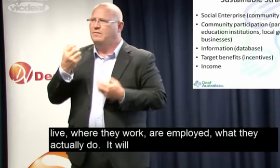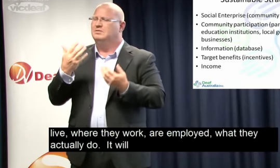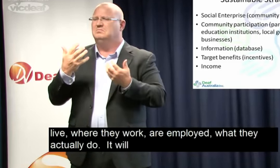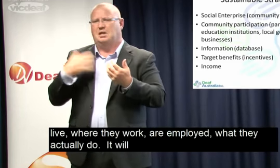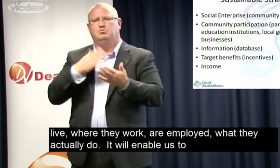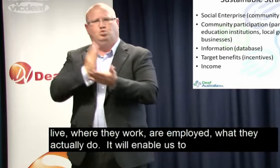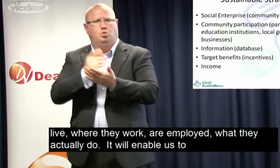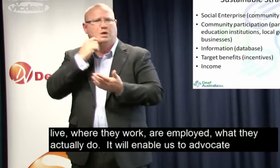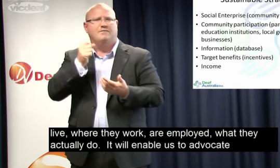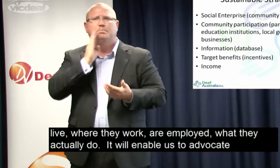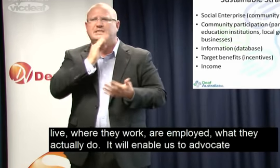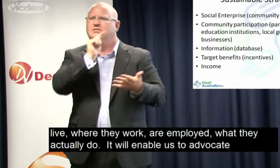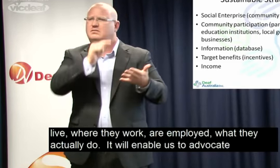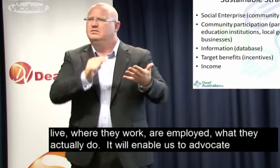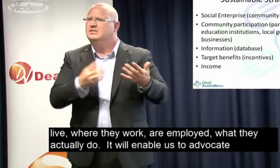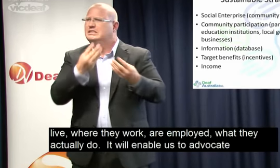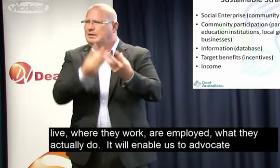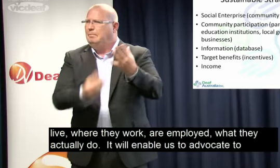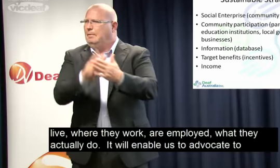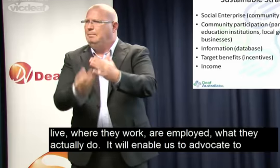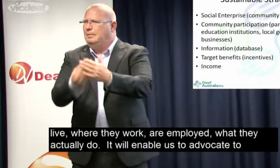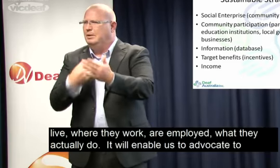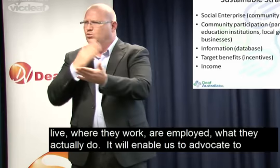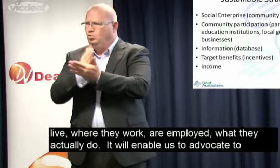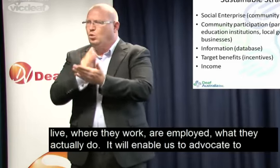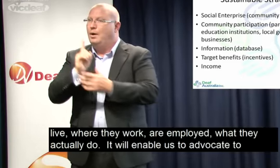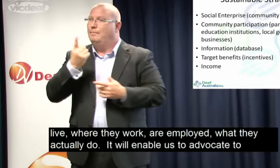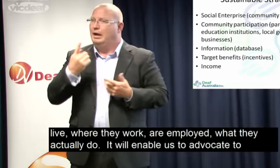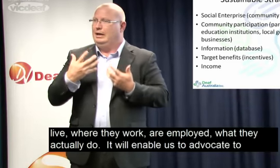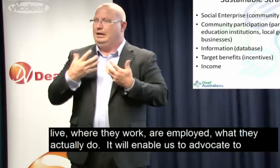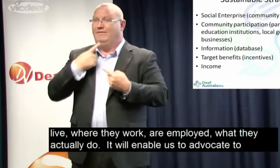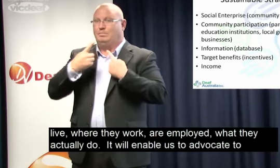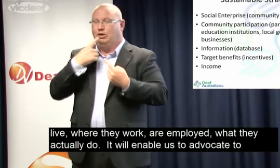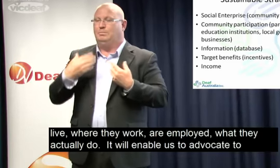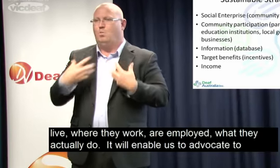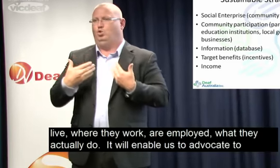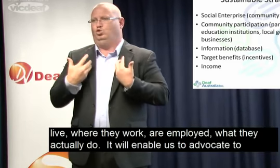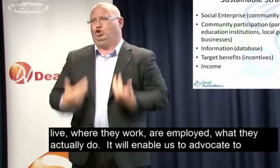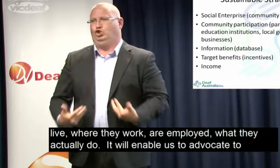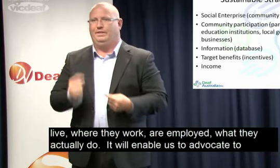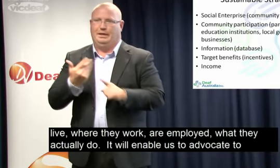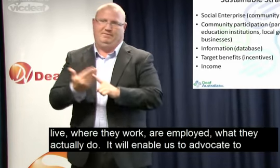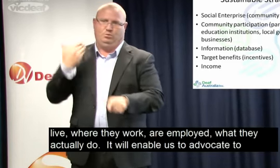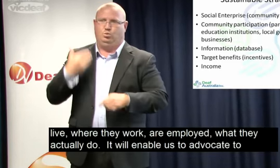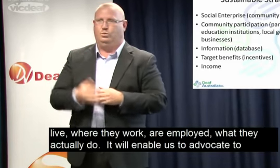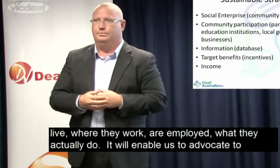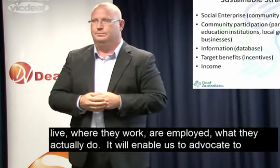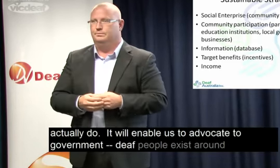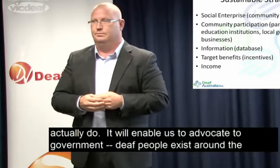that we're aware of that do exist throughout the country. And of course we will miss out on some of those figures, but the more stats that we